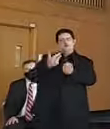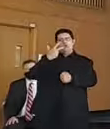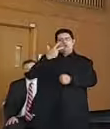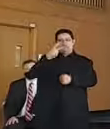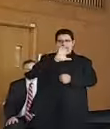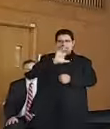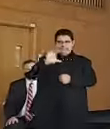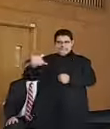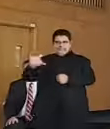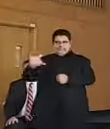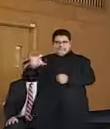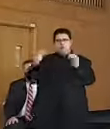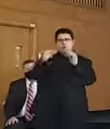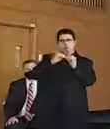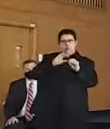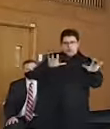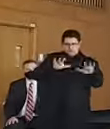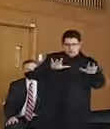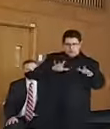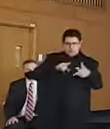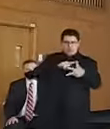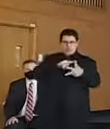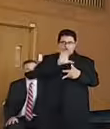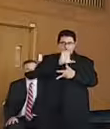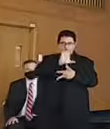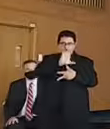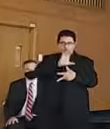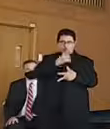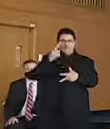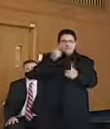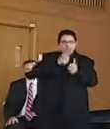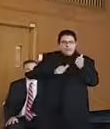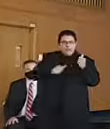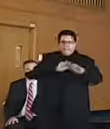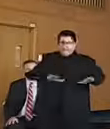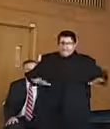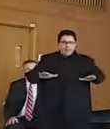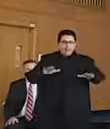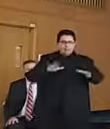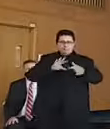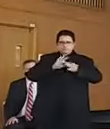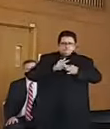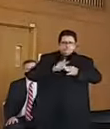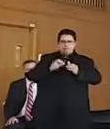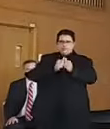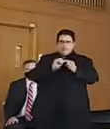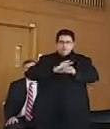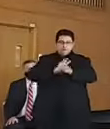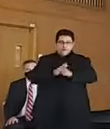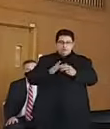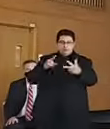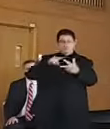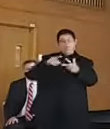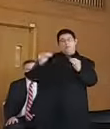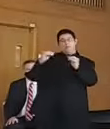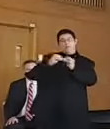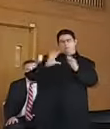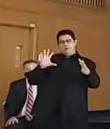is more computer devices for every child to close the digital divide, more